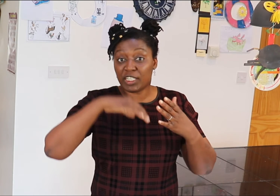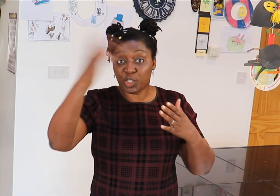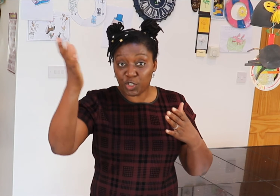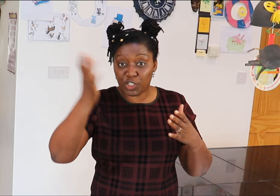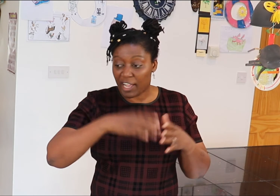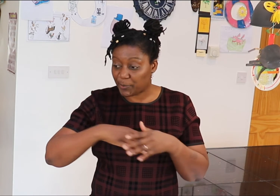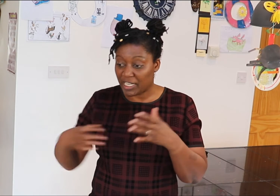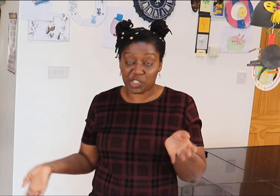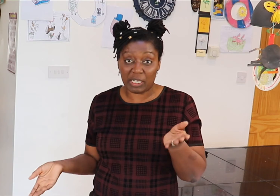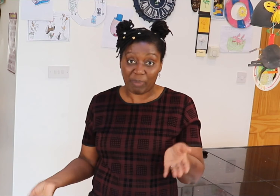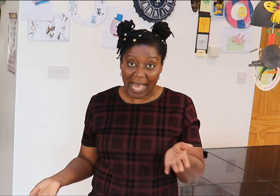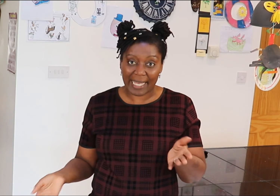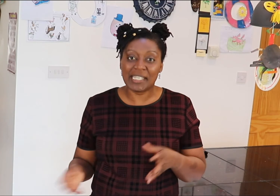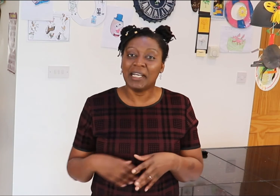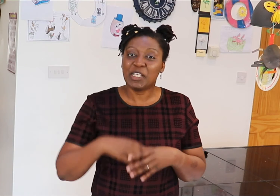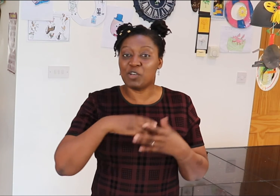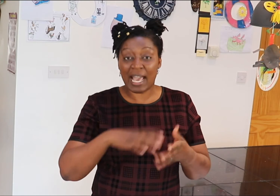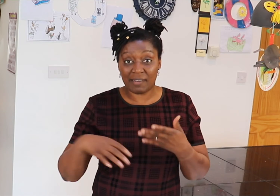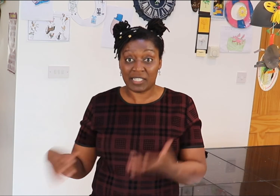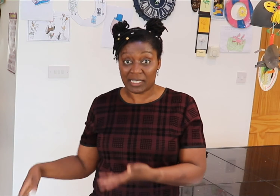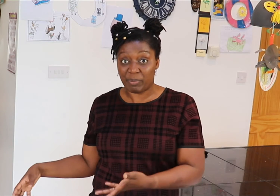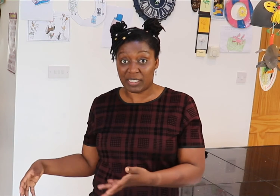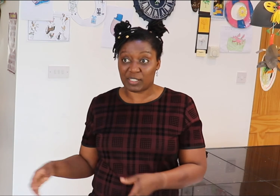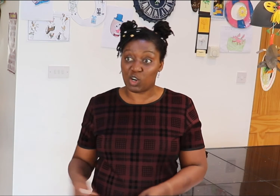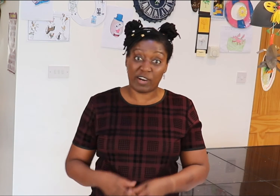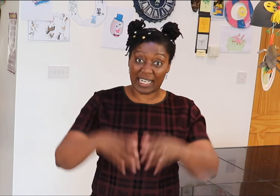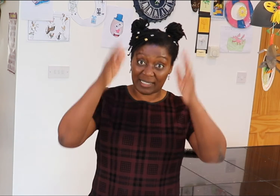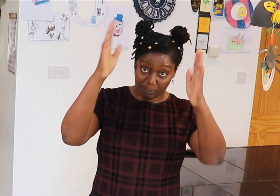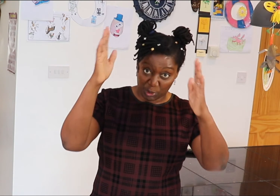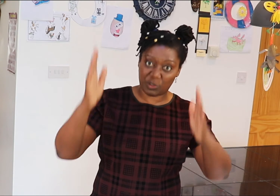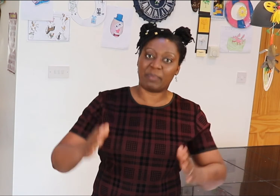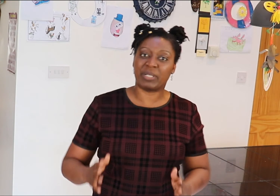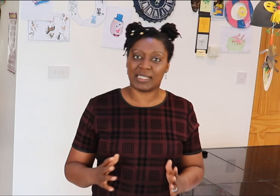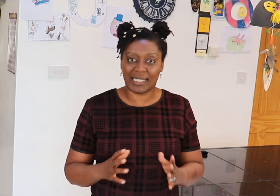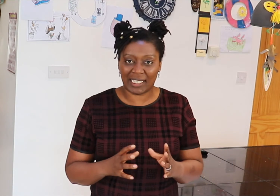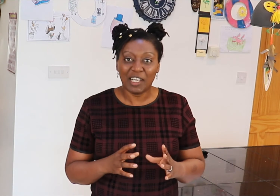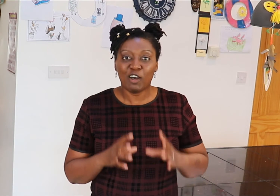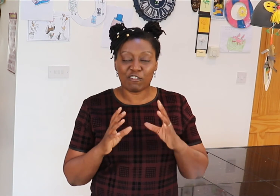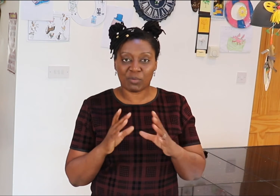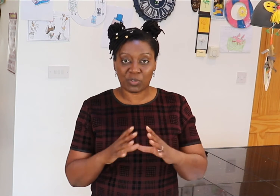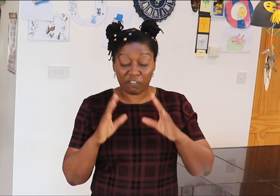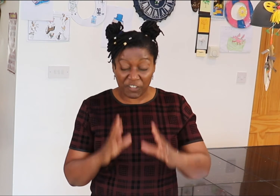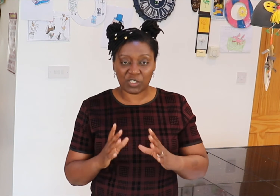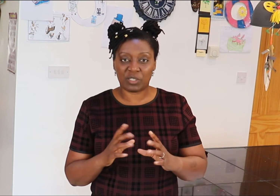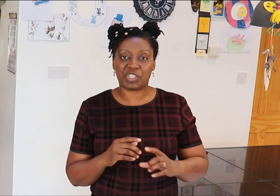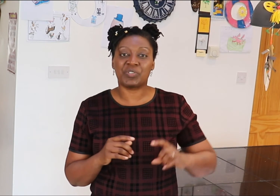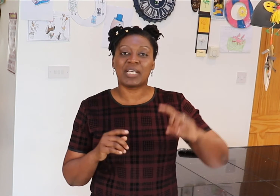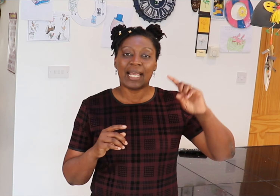exponentially good or exponentially bad, you know, either a disability or an exceptional ability of some sort of physical issues,